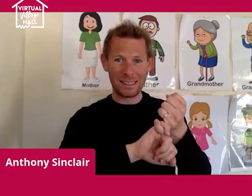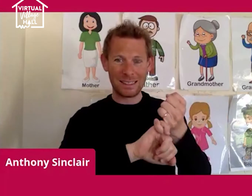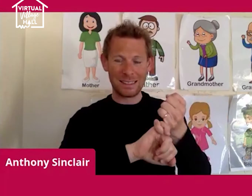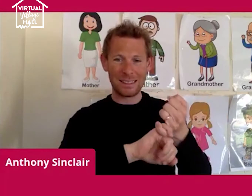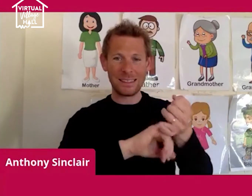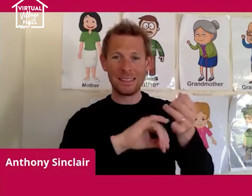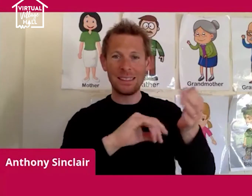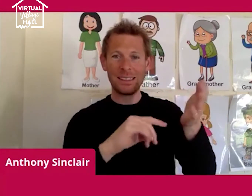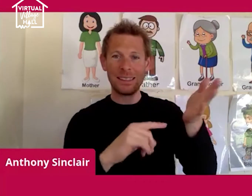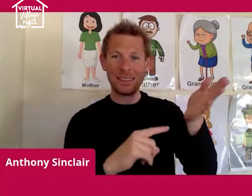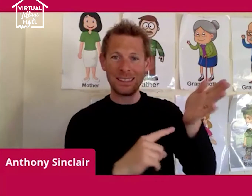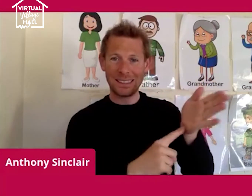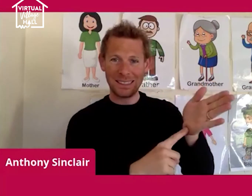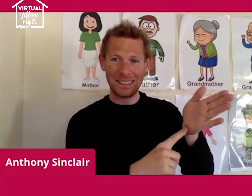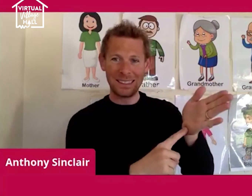S, T,